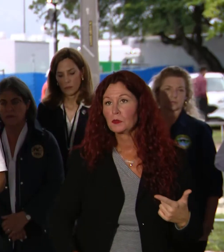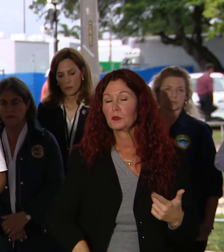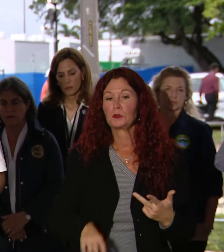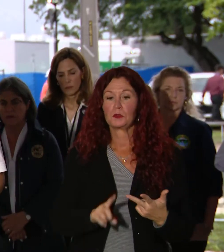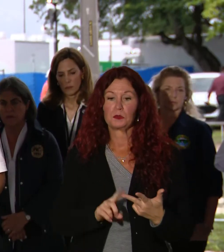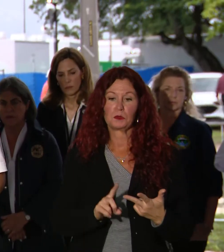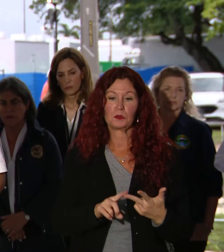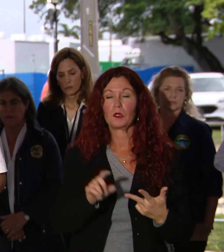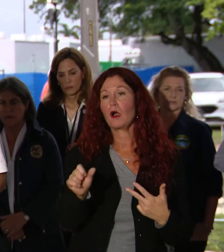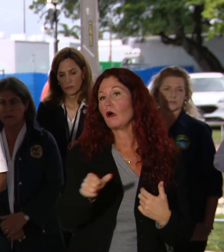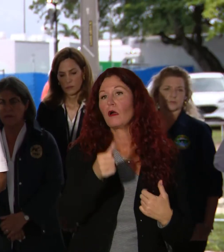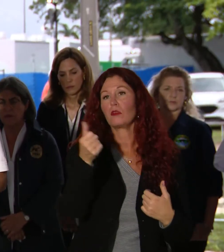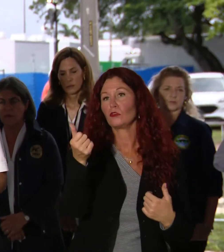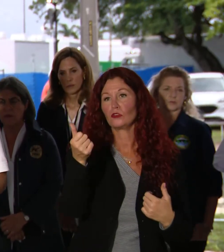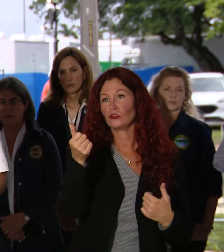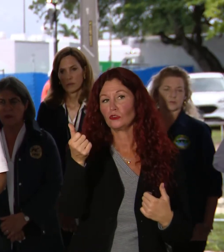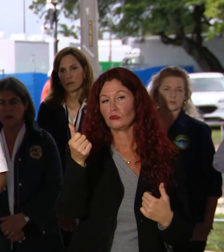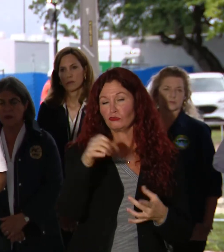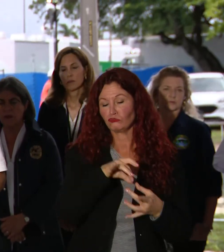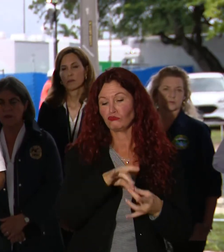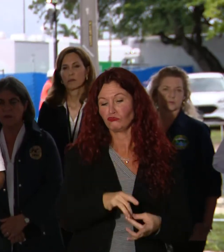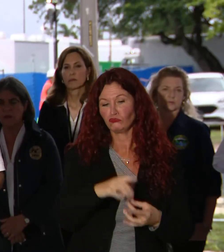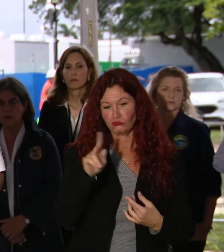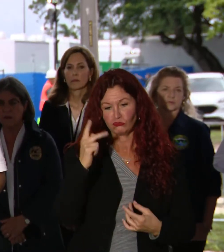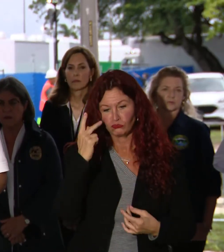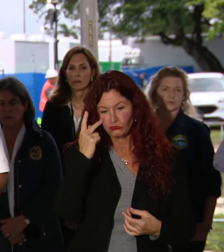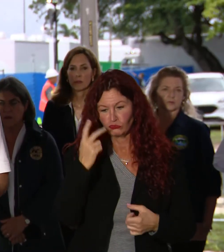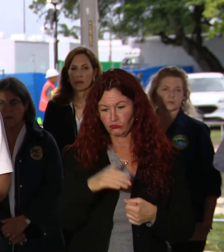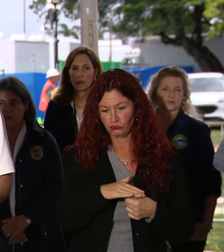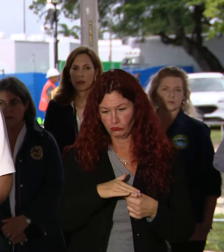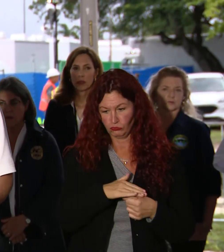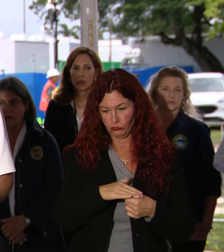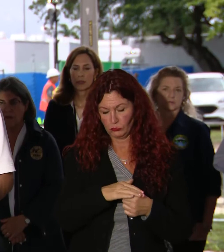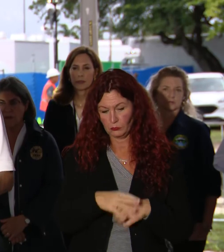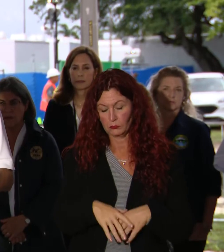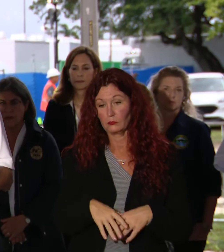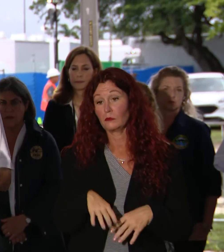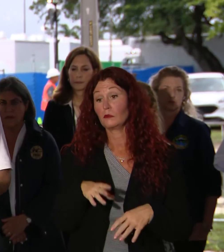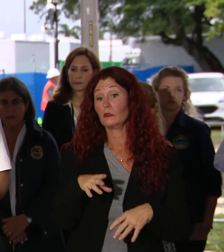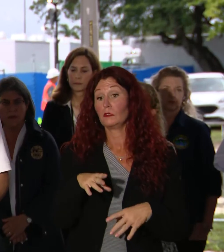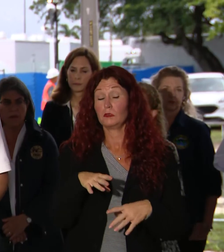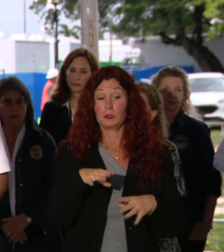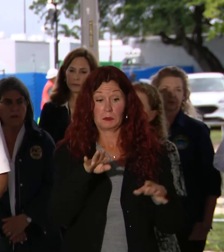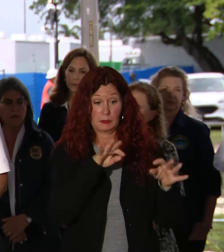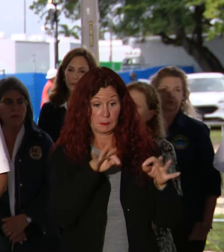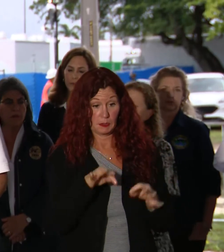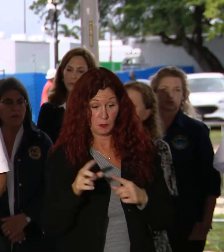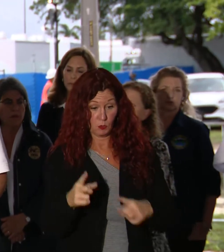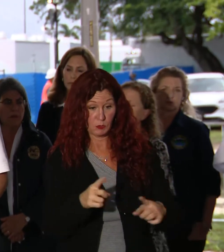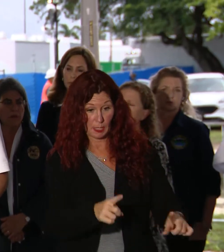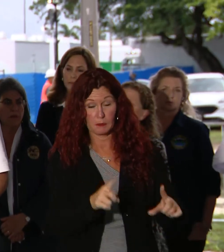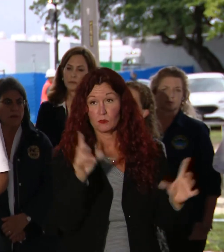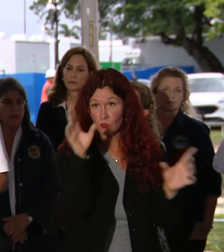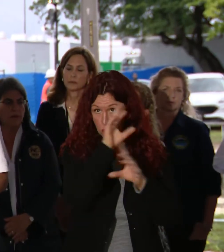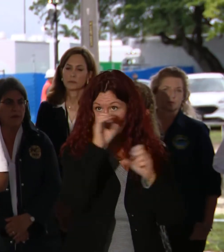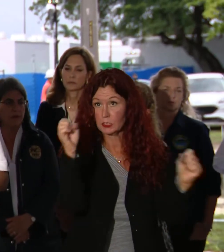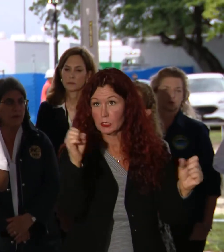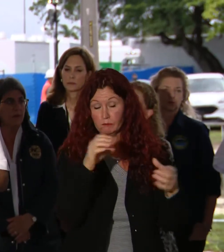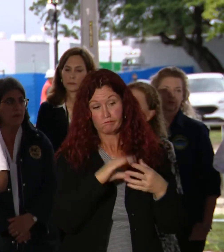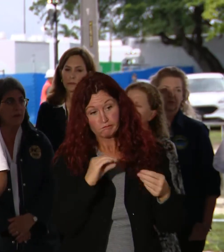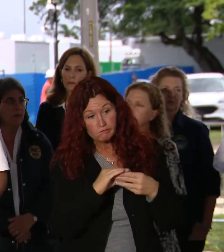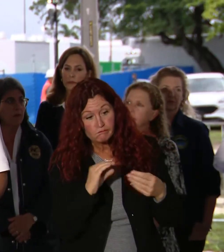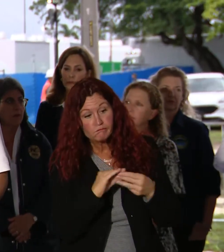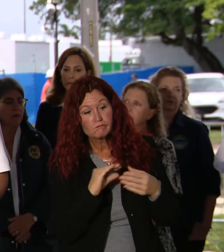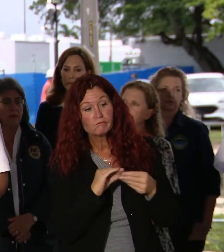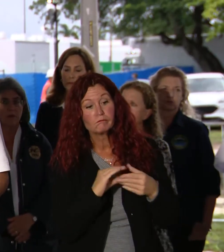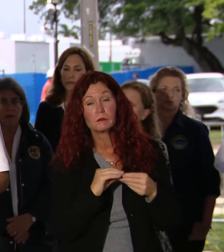and others. And we told the President about what we were doing here, with the challenges we were facing. And